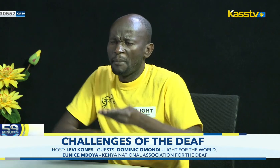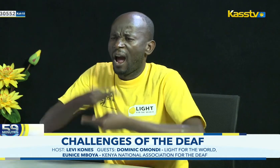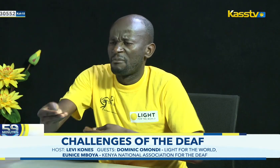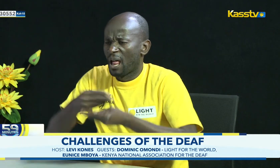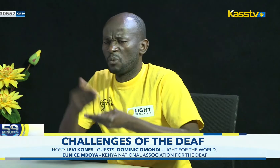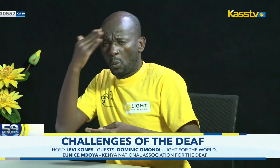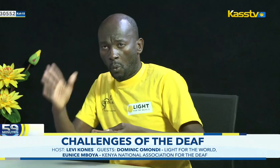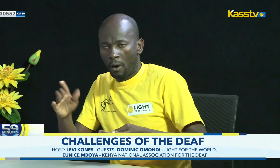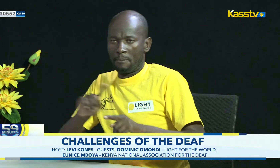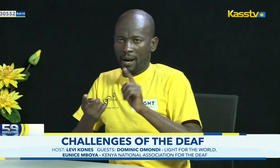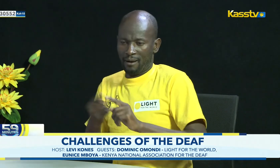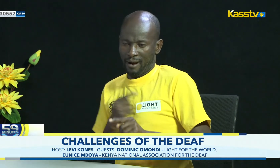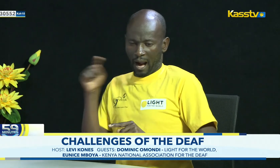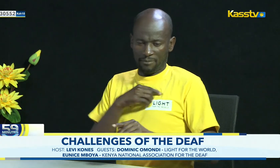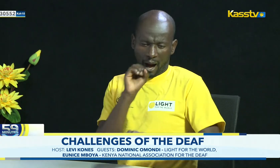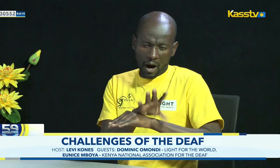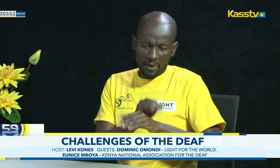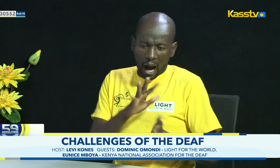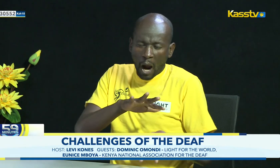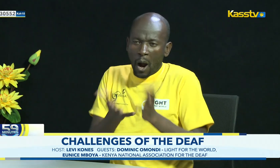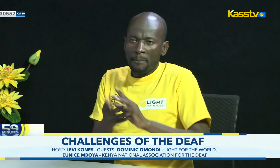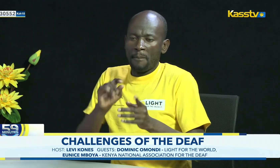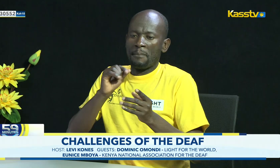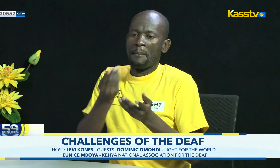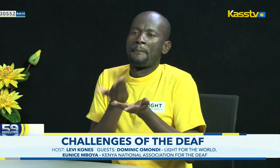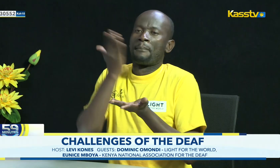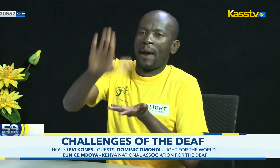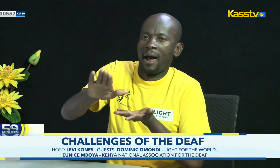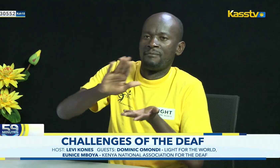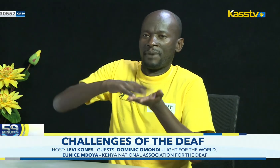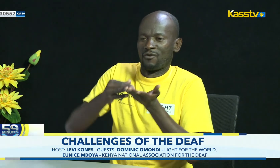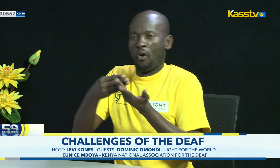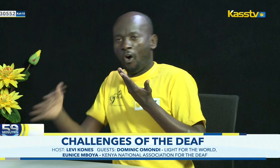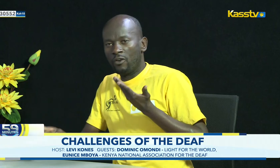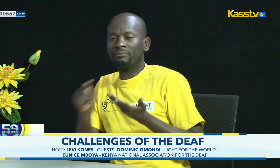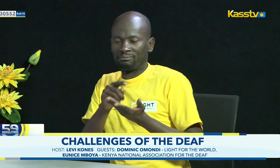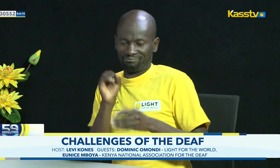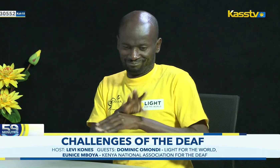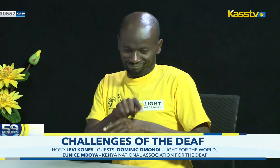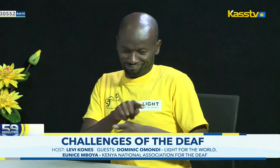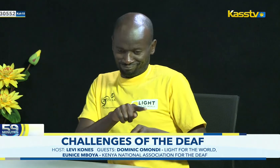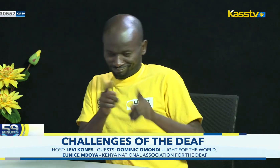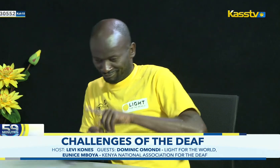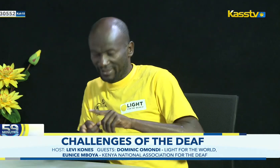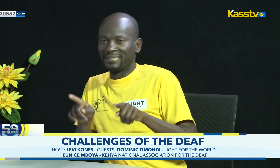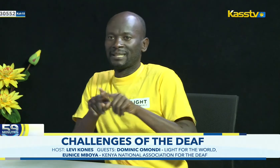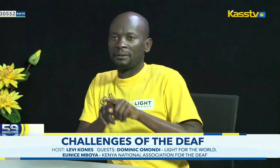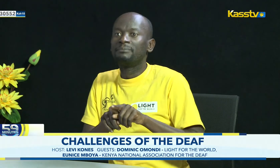skills and abilities. My advice is, first is the aspect of understanding yourself, especially